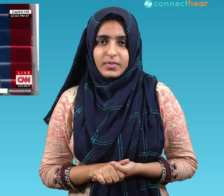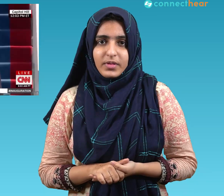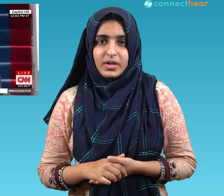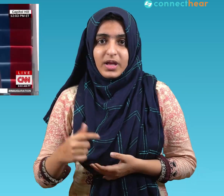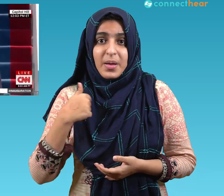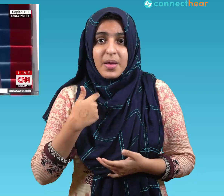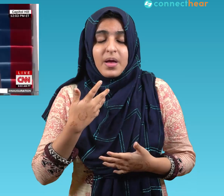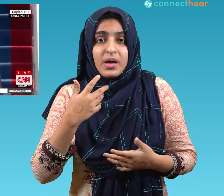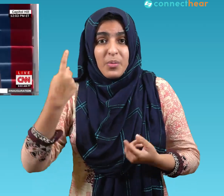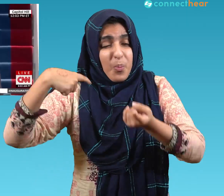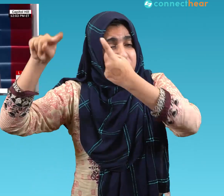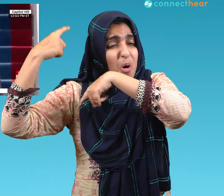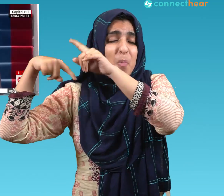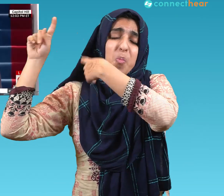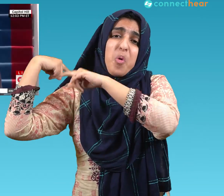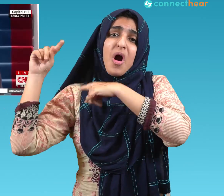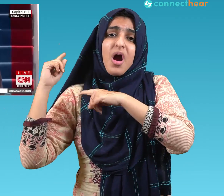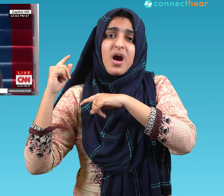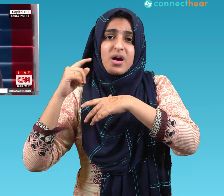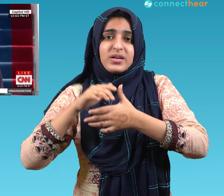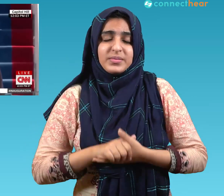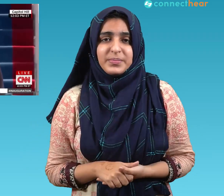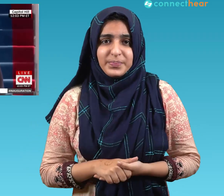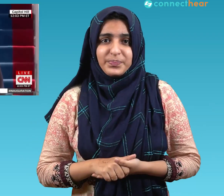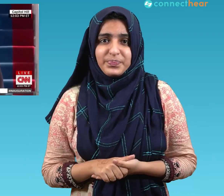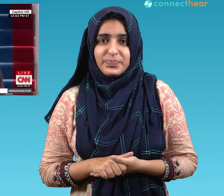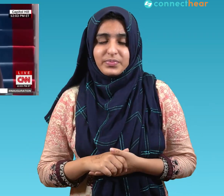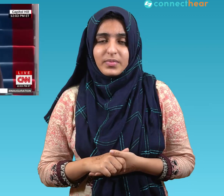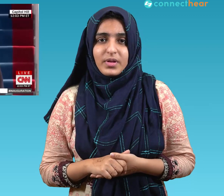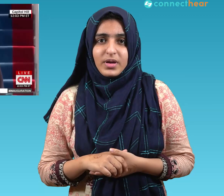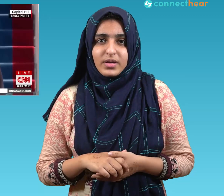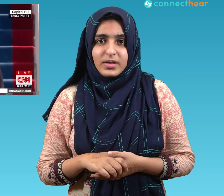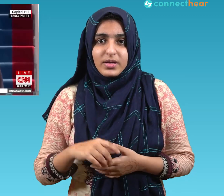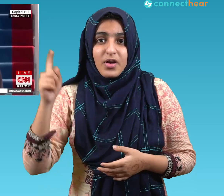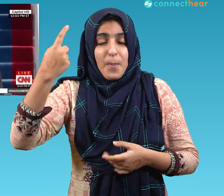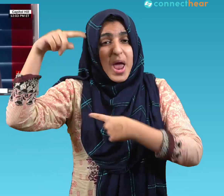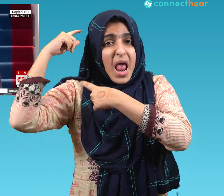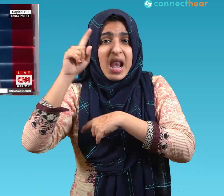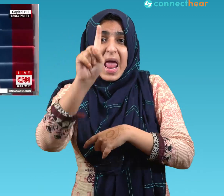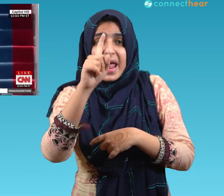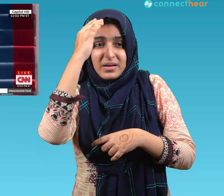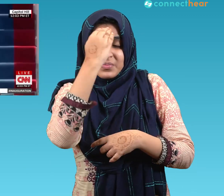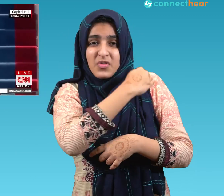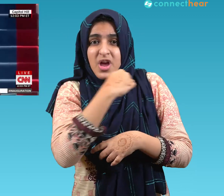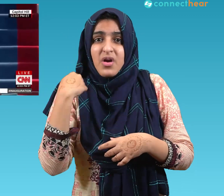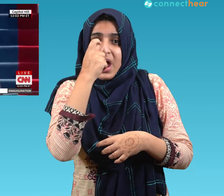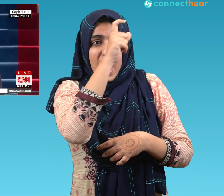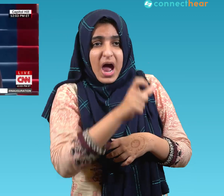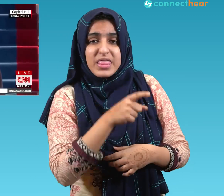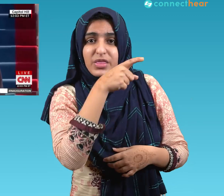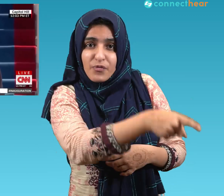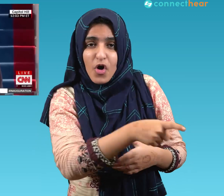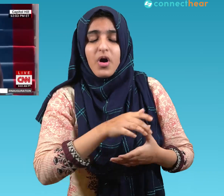Many centuries ago, St. Augustine, a saint of my church, wrote that a people was a